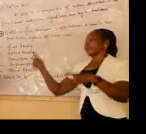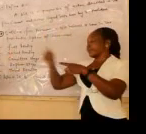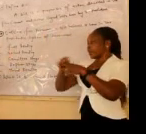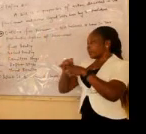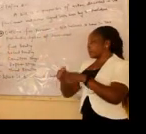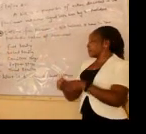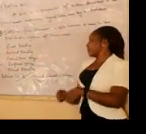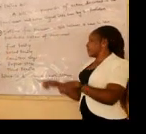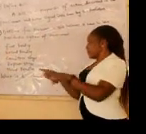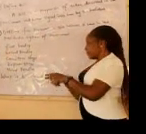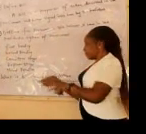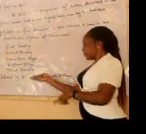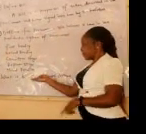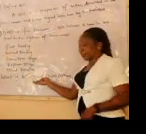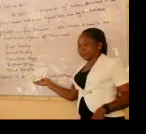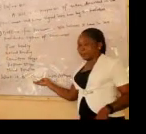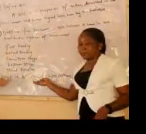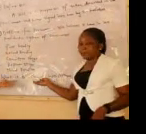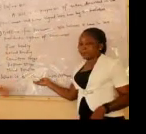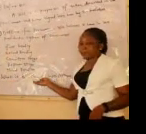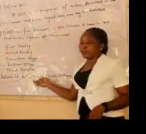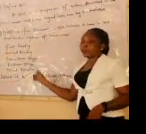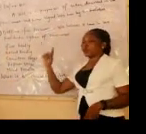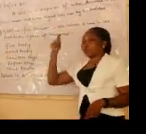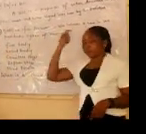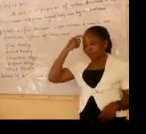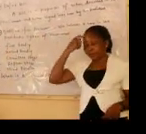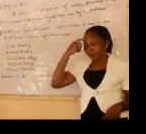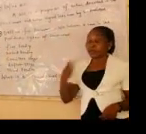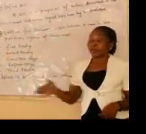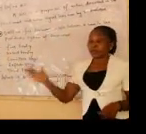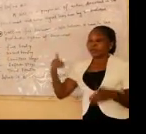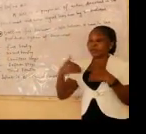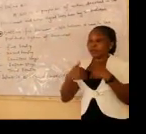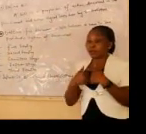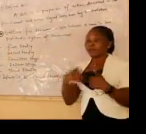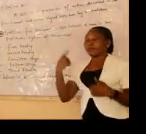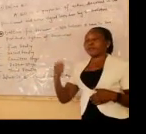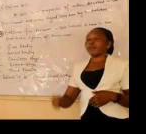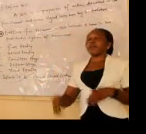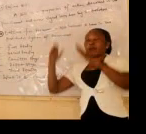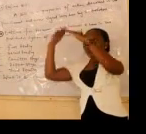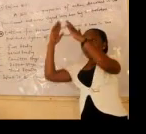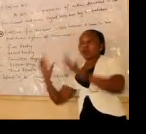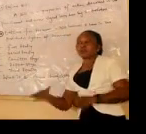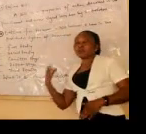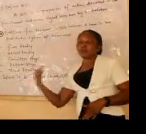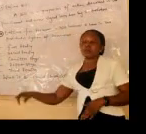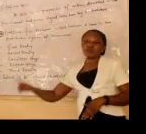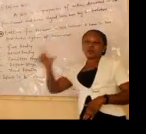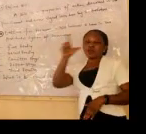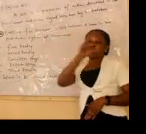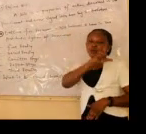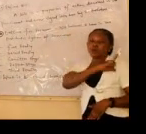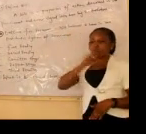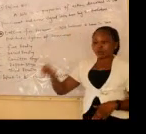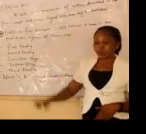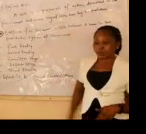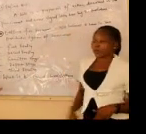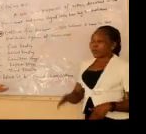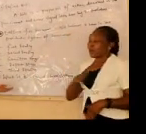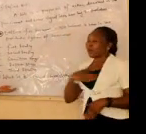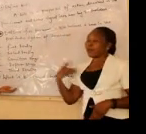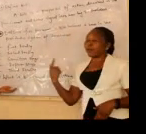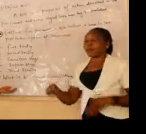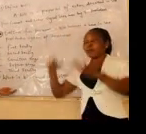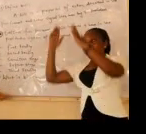what? Bicameral legislation. They have the House of Lords and the House of what? Commons. So if you're